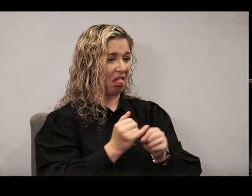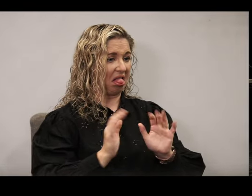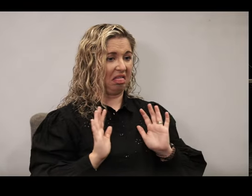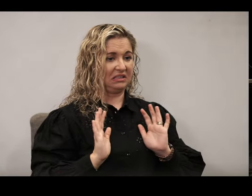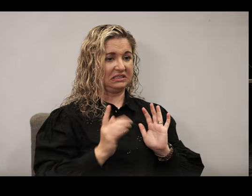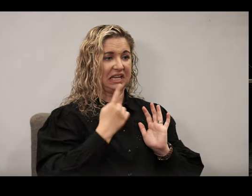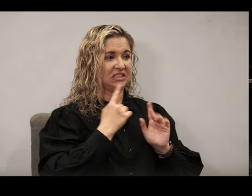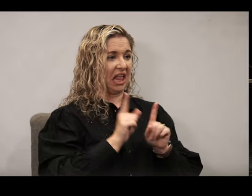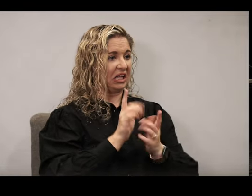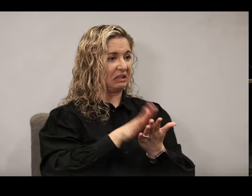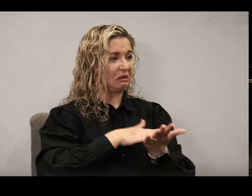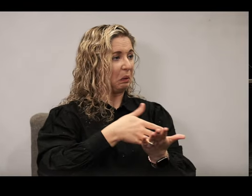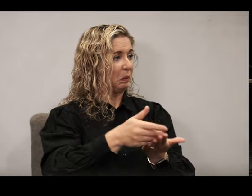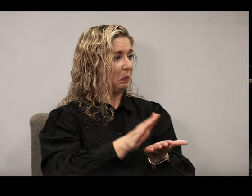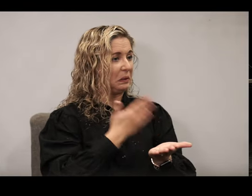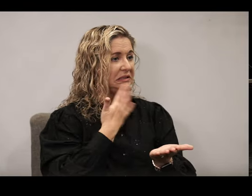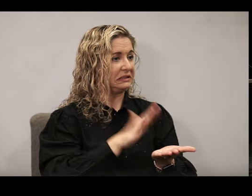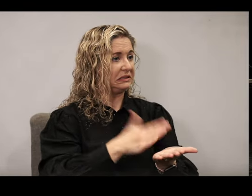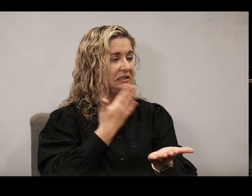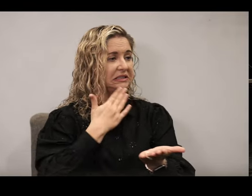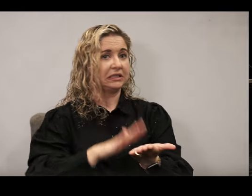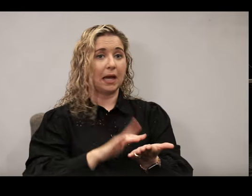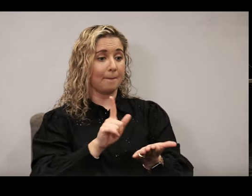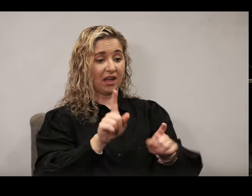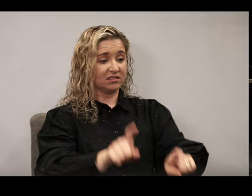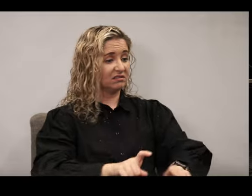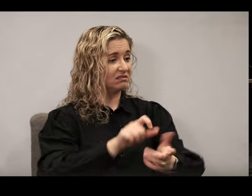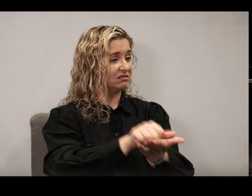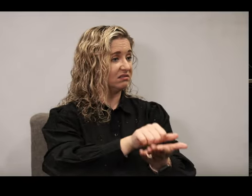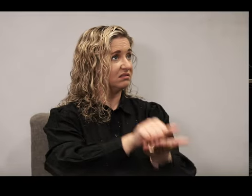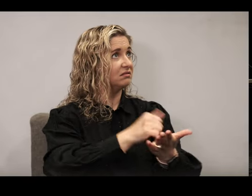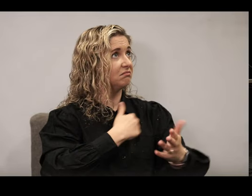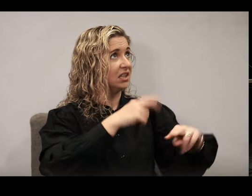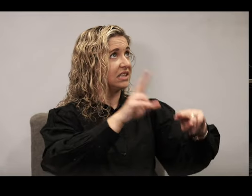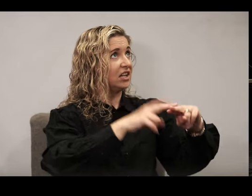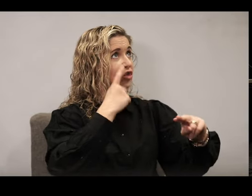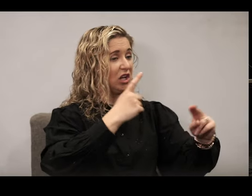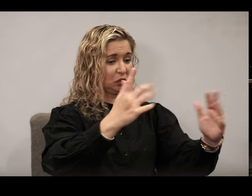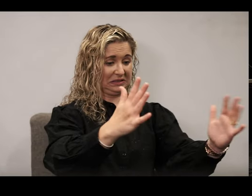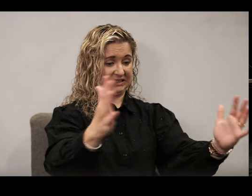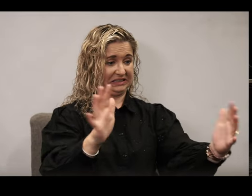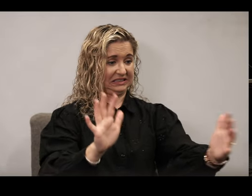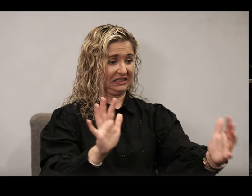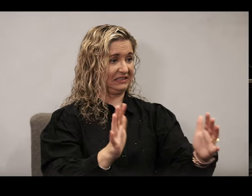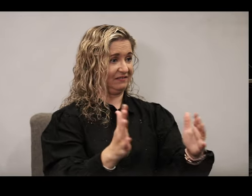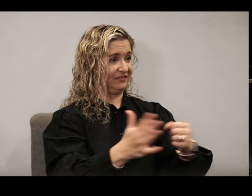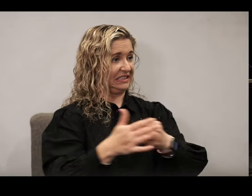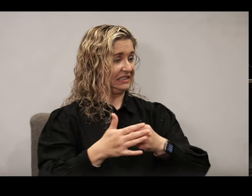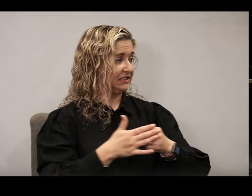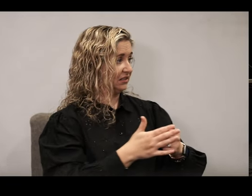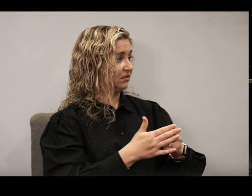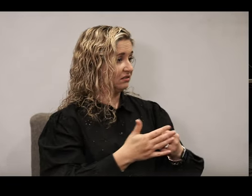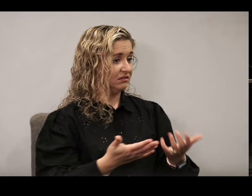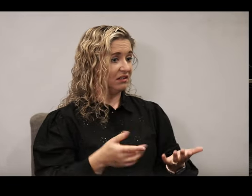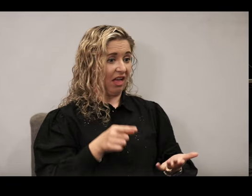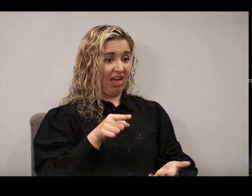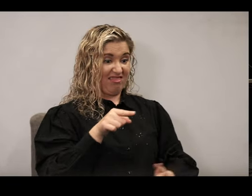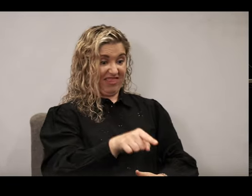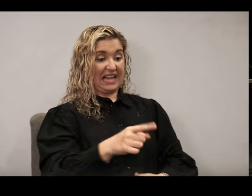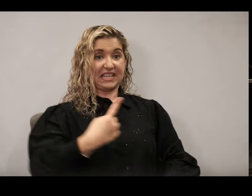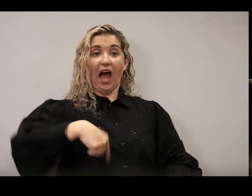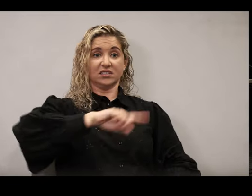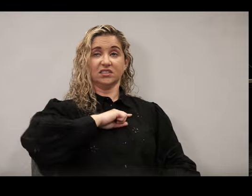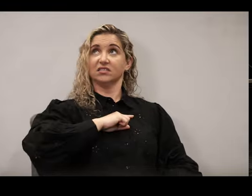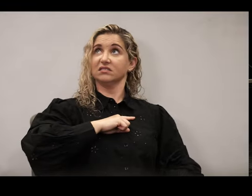But it was still there and in some sense functioned. Now, that's us, the images of God. Because